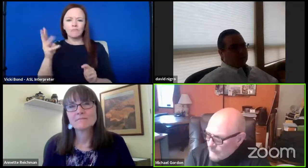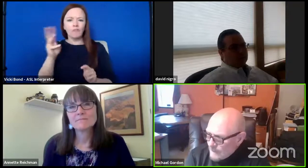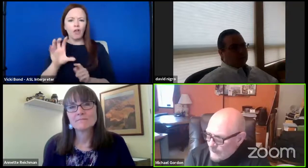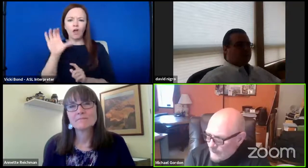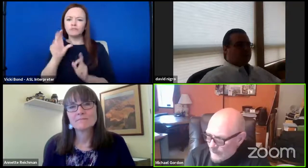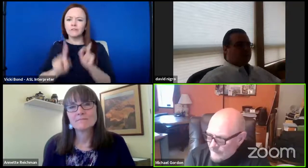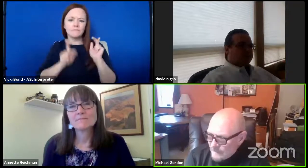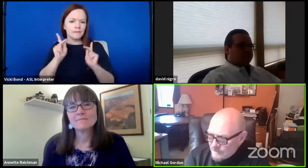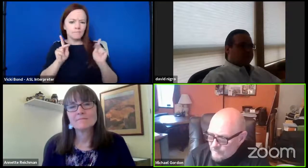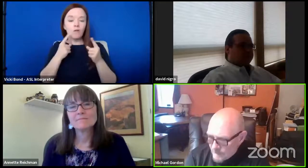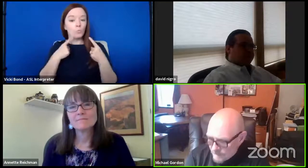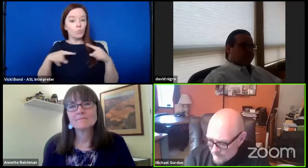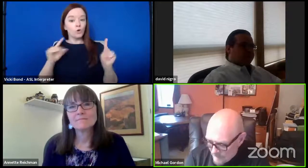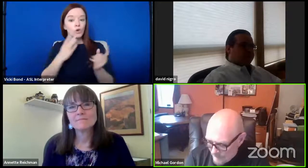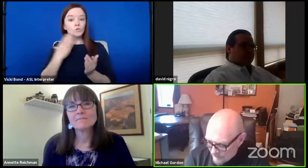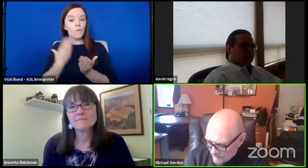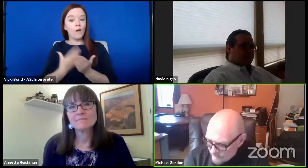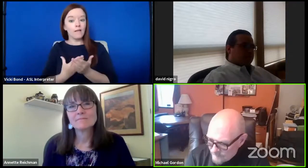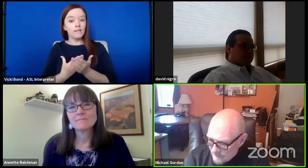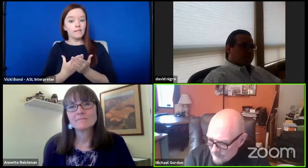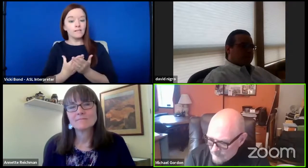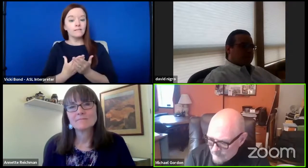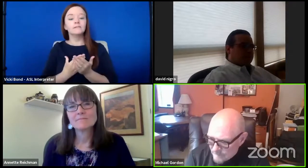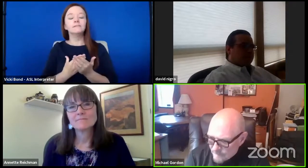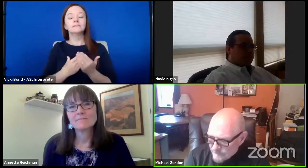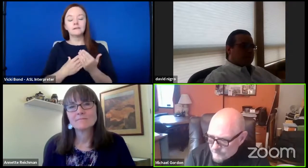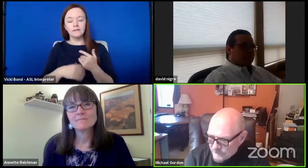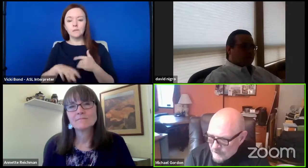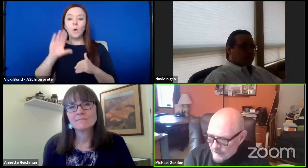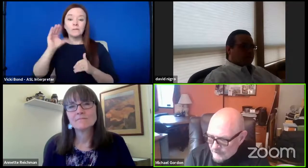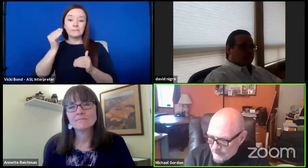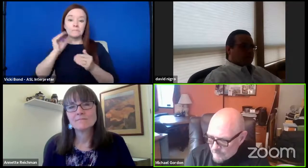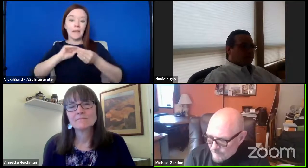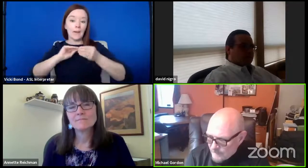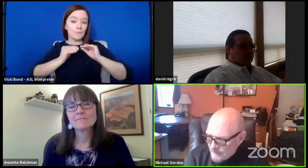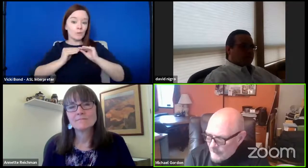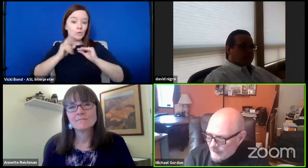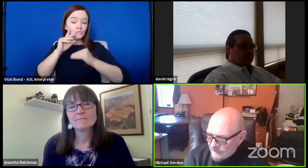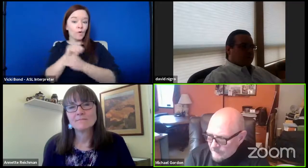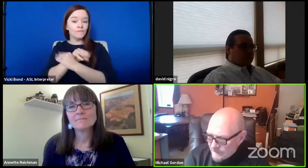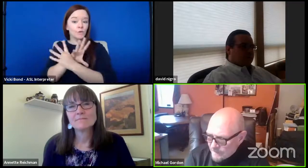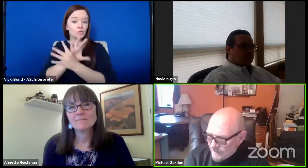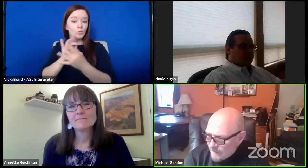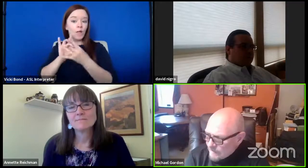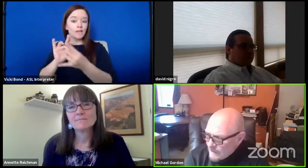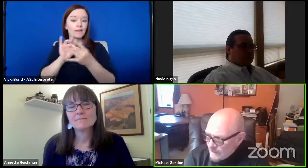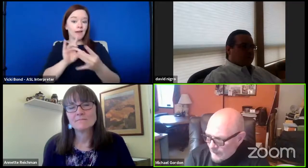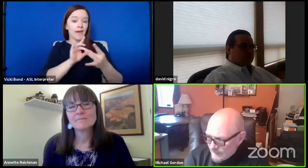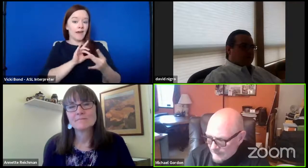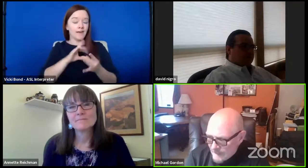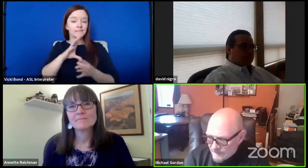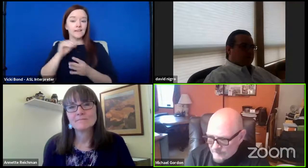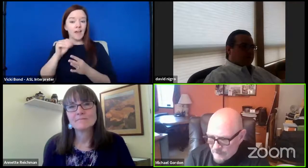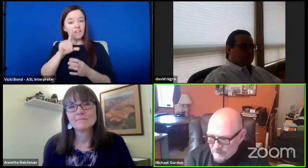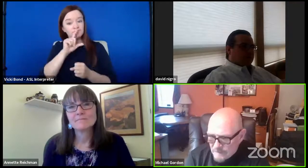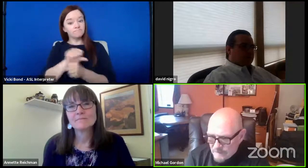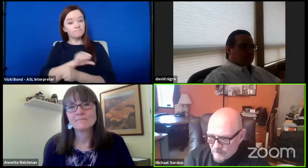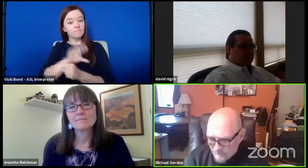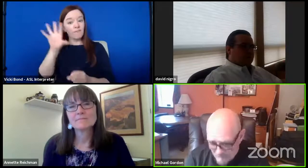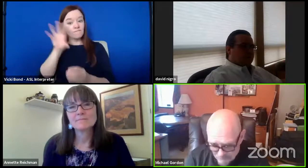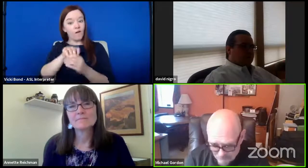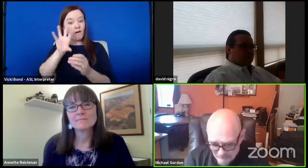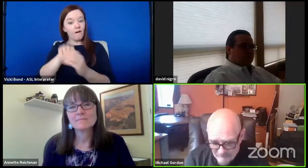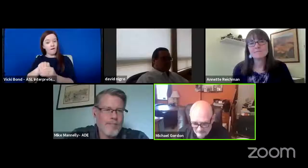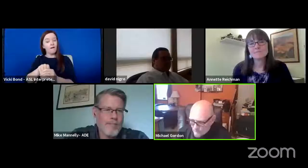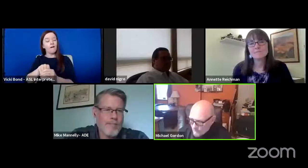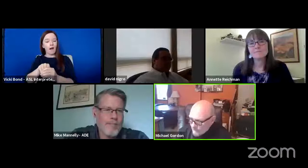So I think as far as the numbers to be virtually connected and really be actively involved, I think that's it's